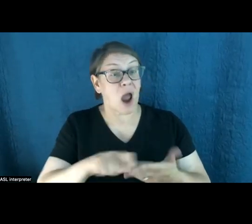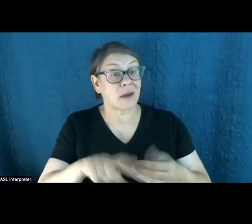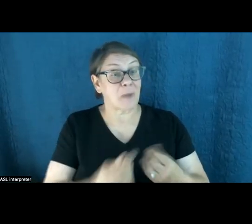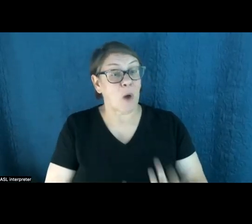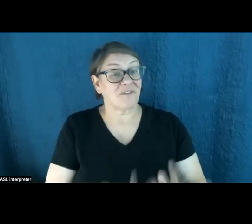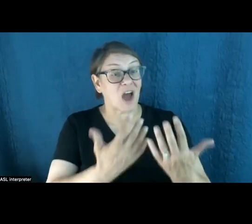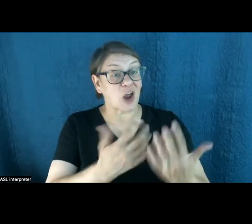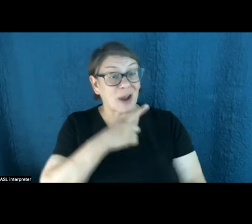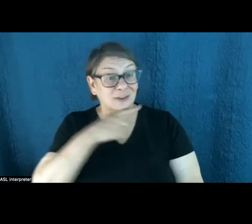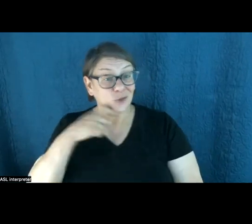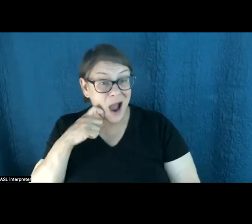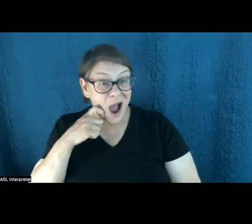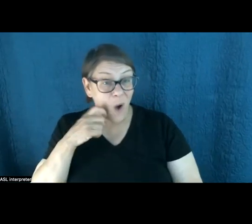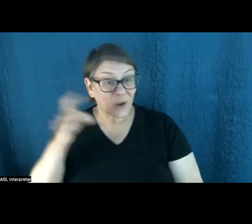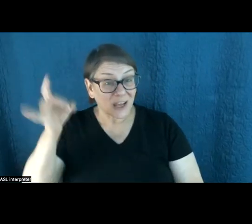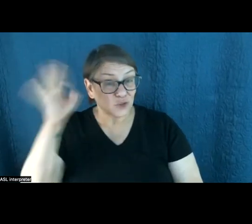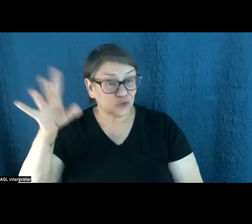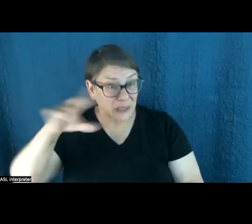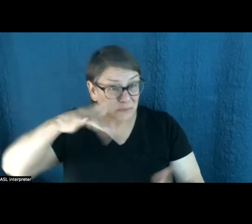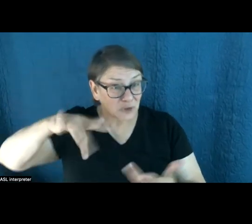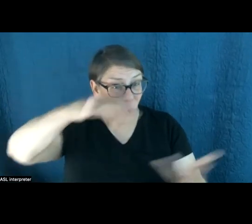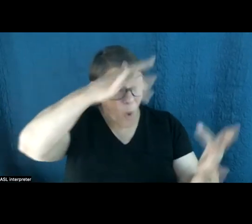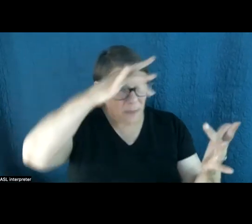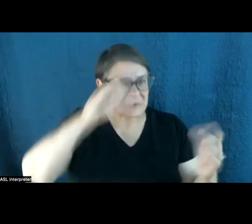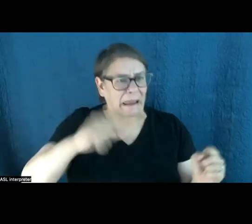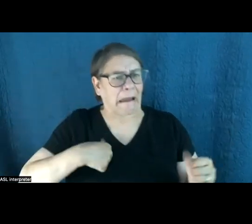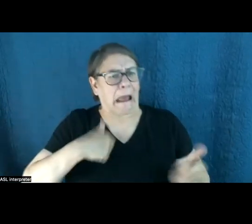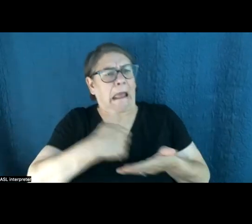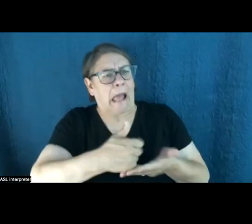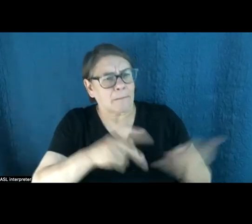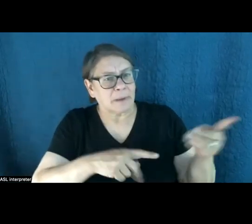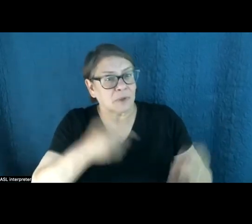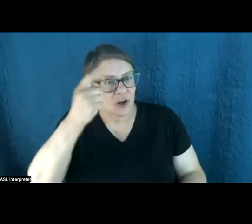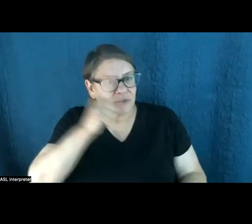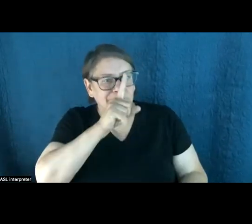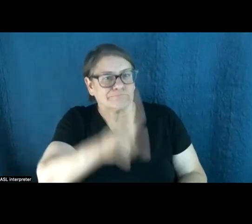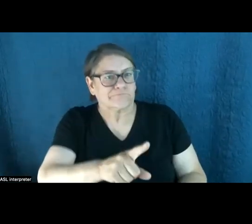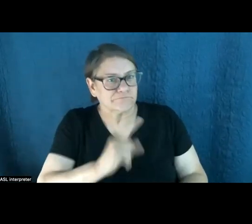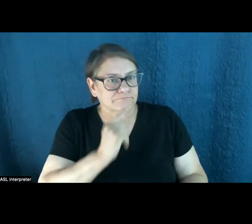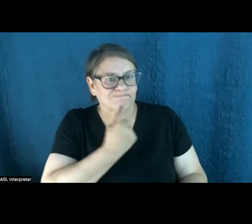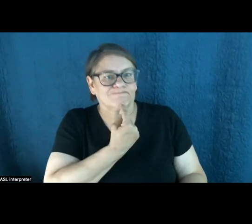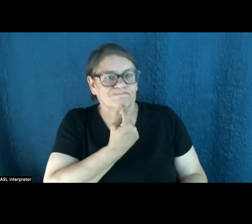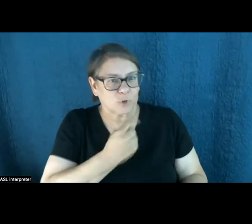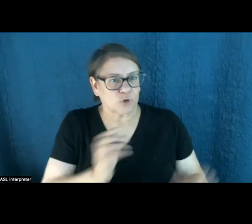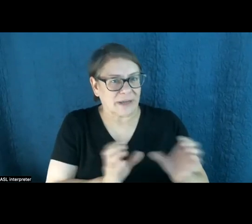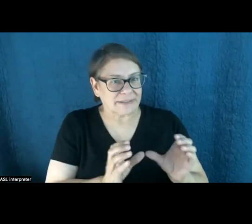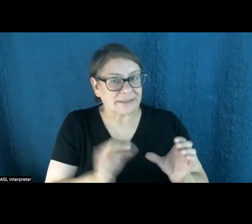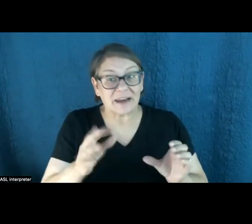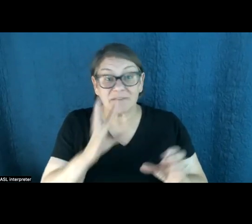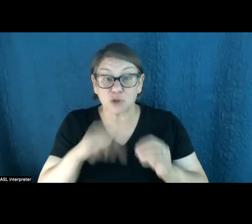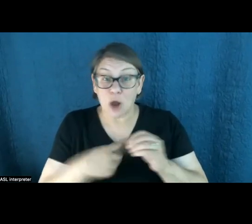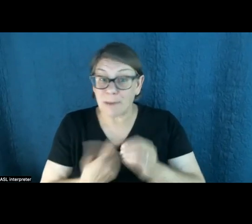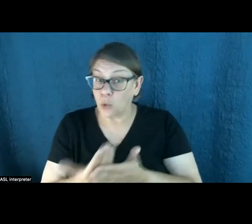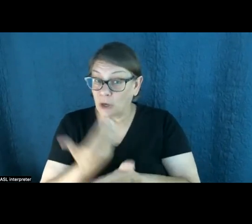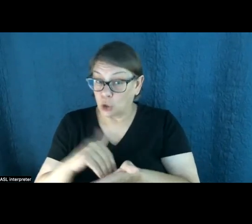storms, can I help people understand how serious a crisis we're really in? And if I write about renewable energy, which is